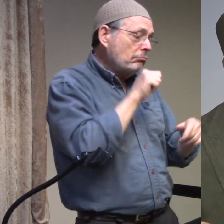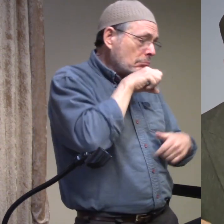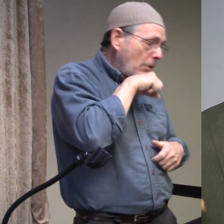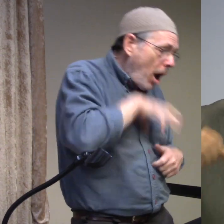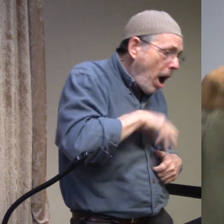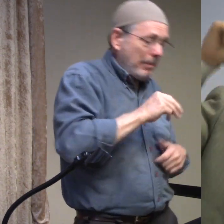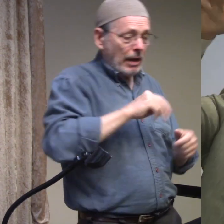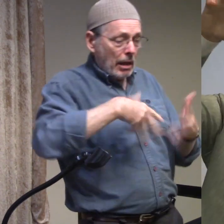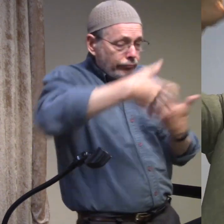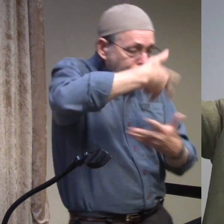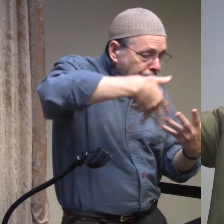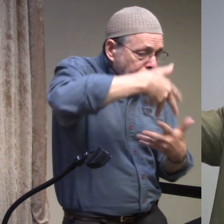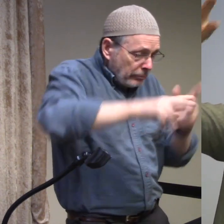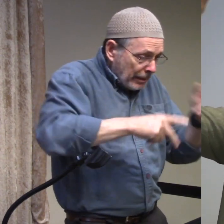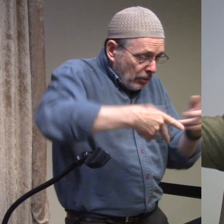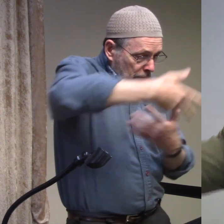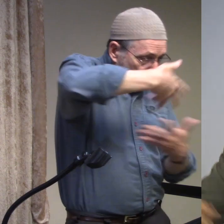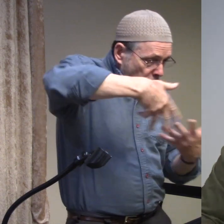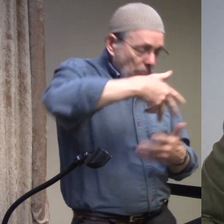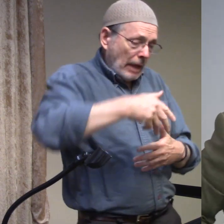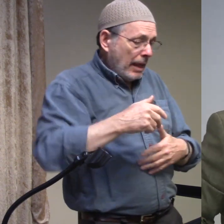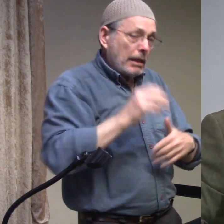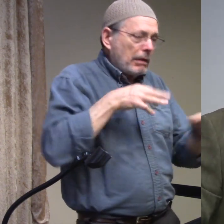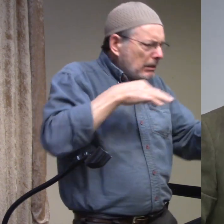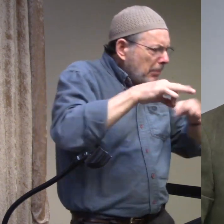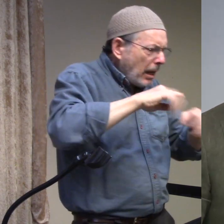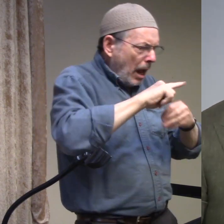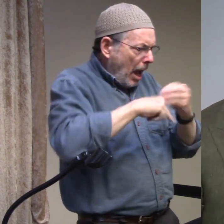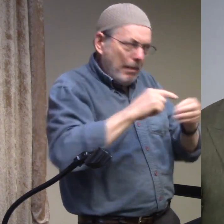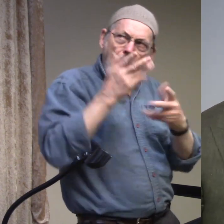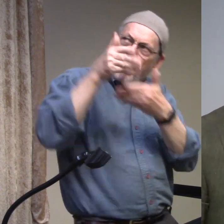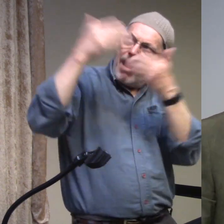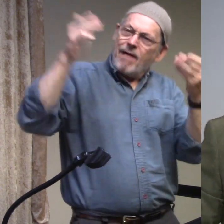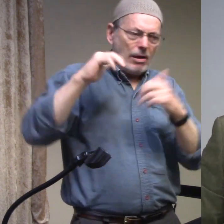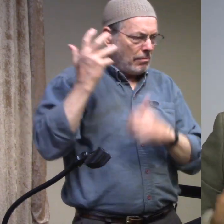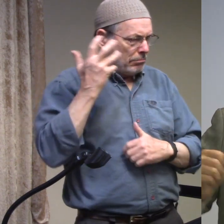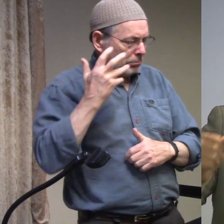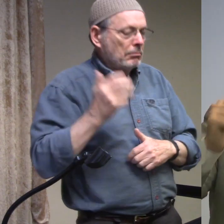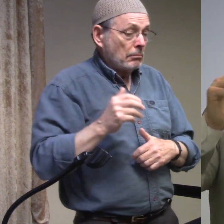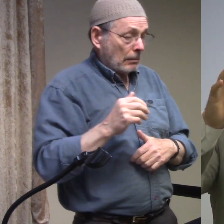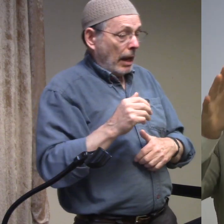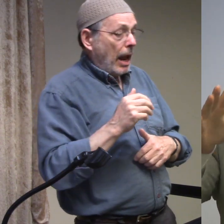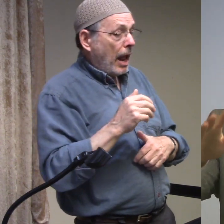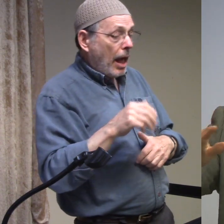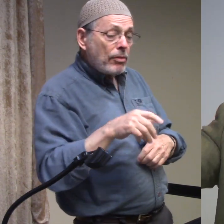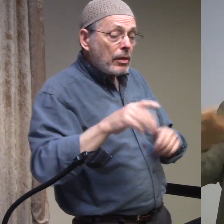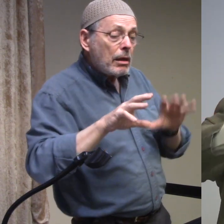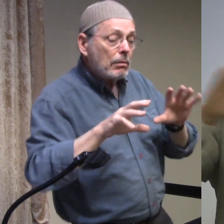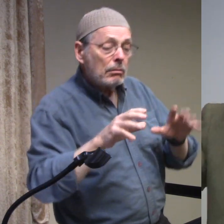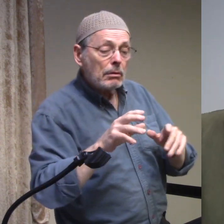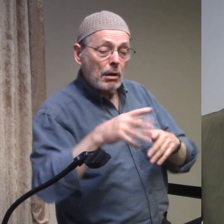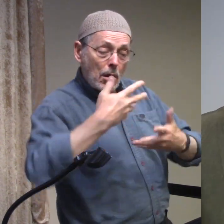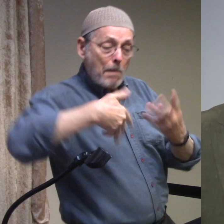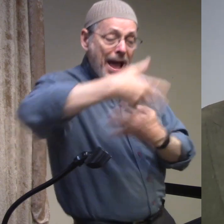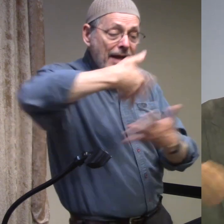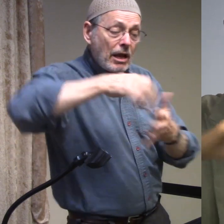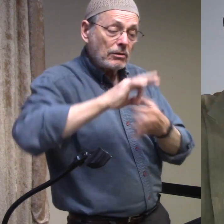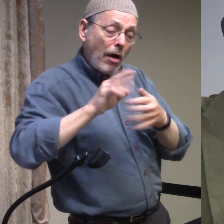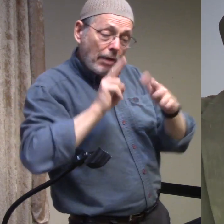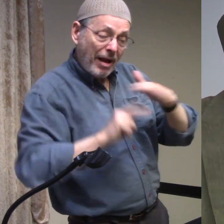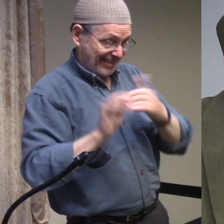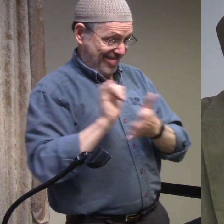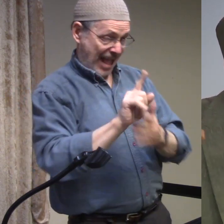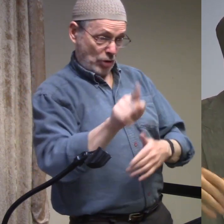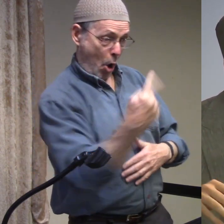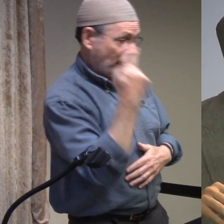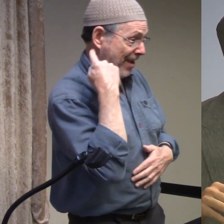ghuraf. And they were so high and lofty and beautiful. And the Sahaba said, are those only for the prophets and for no one else? And no